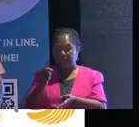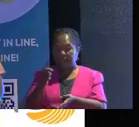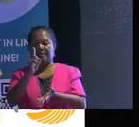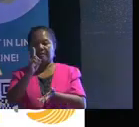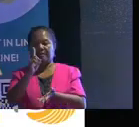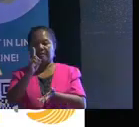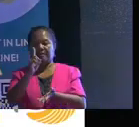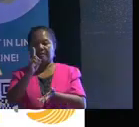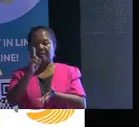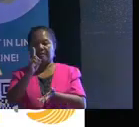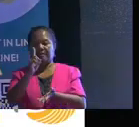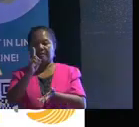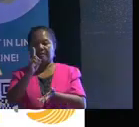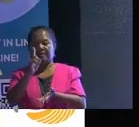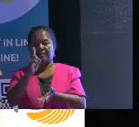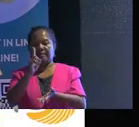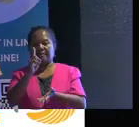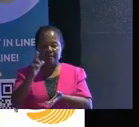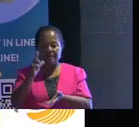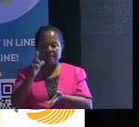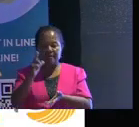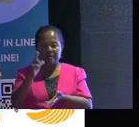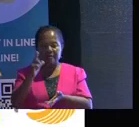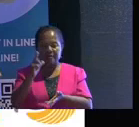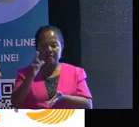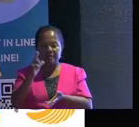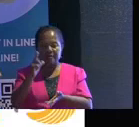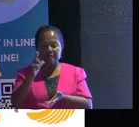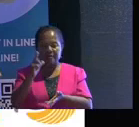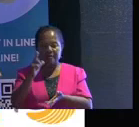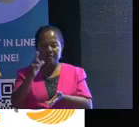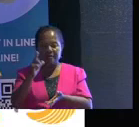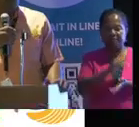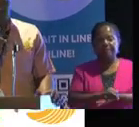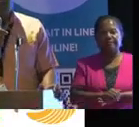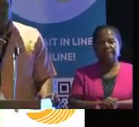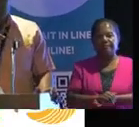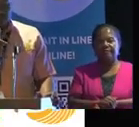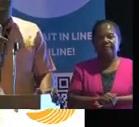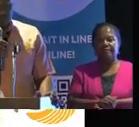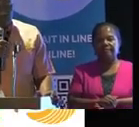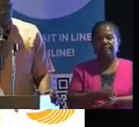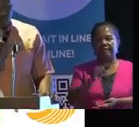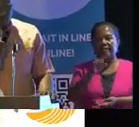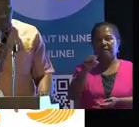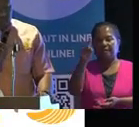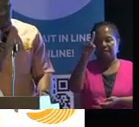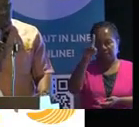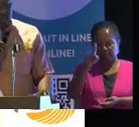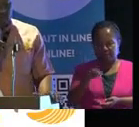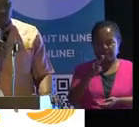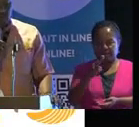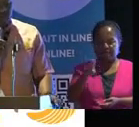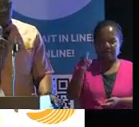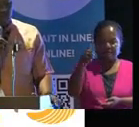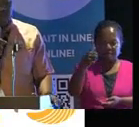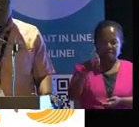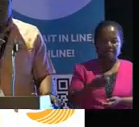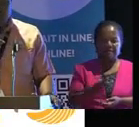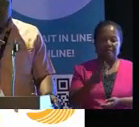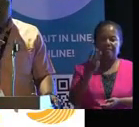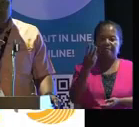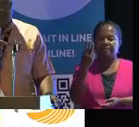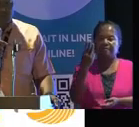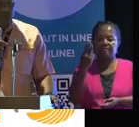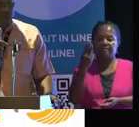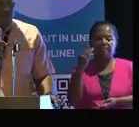1/1/93, 7,800 will be taxed at the marginal rate. So divide by 26 fortnights, we have a